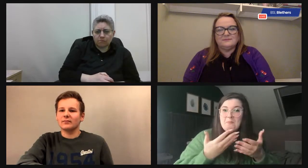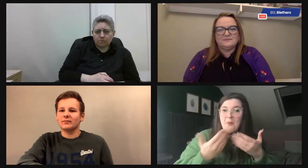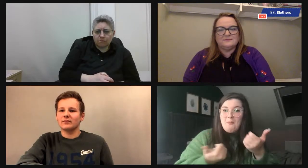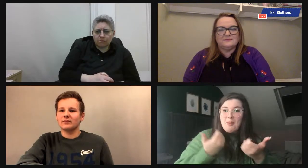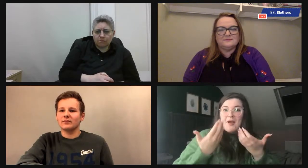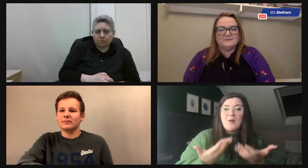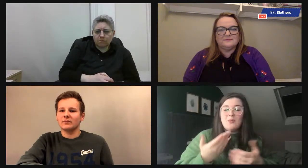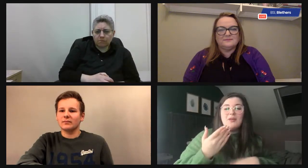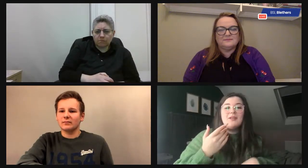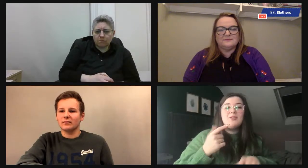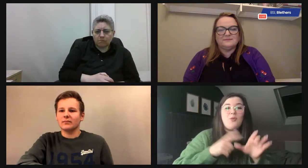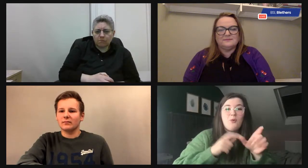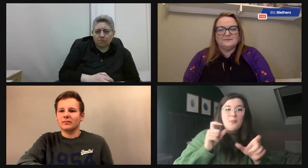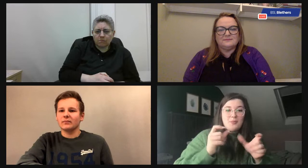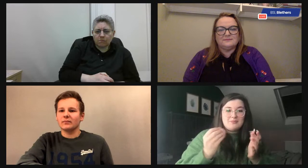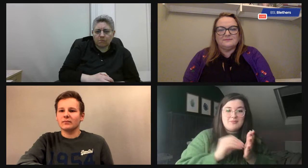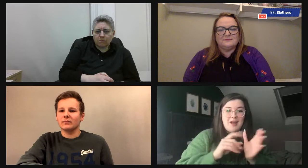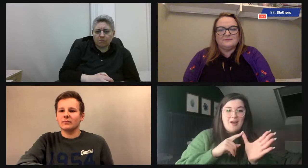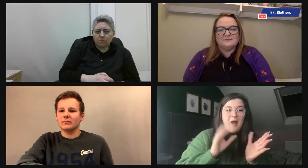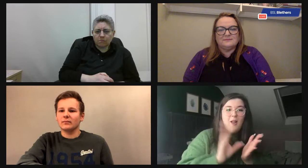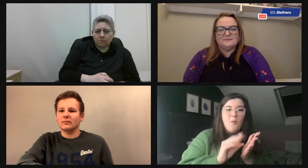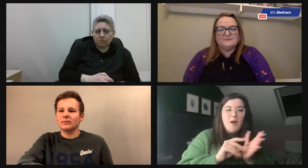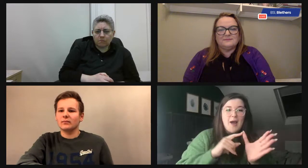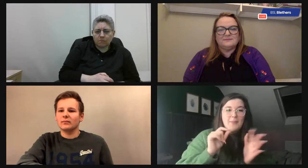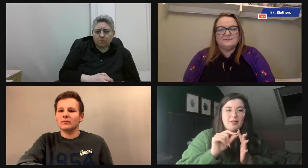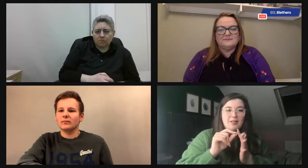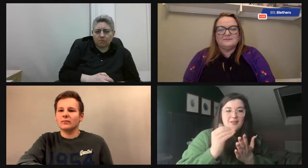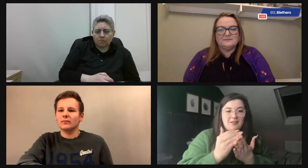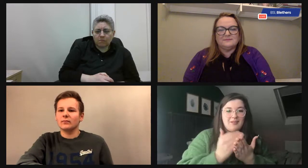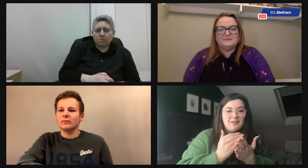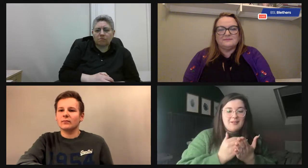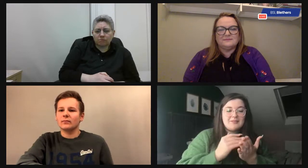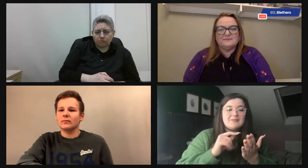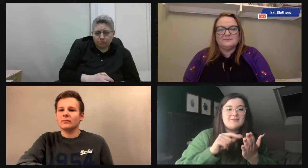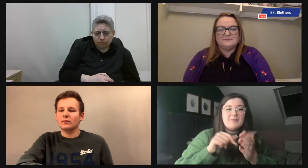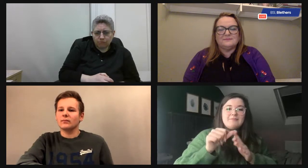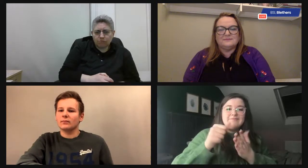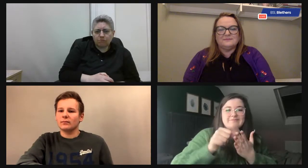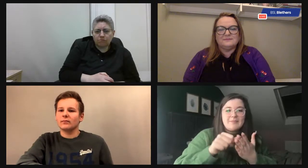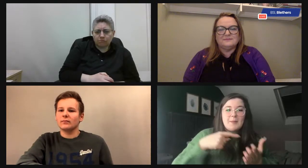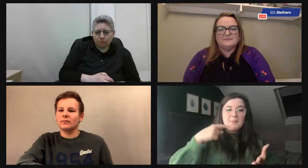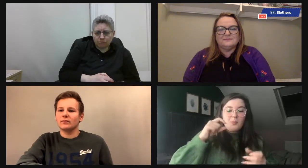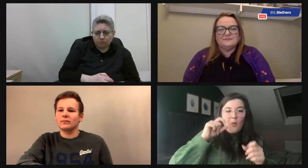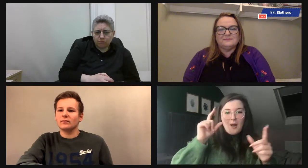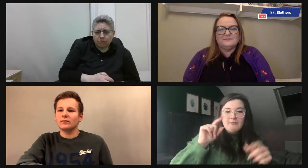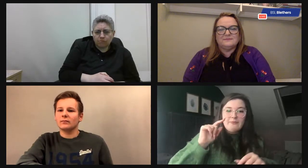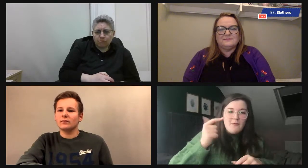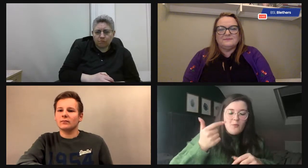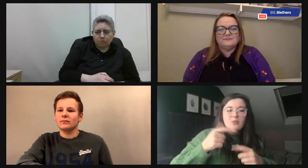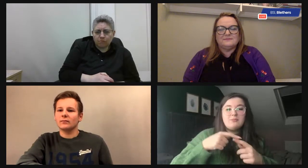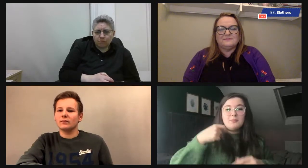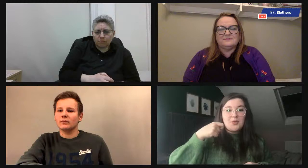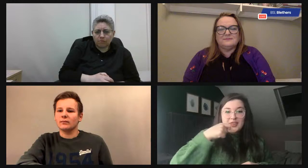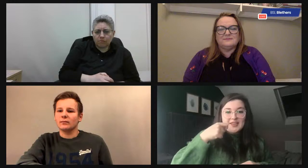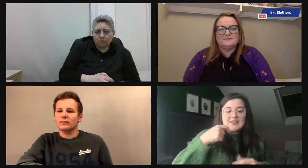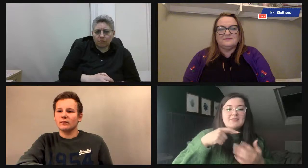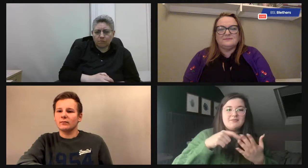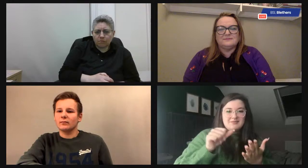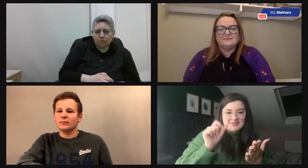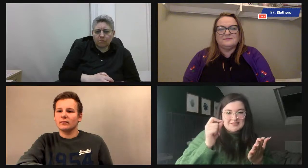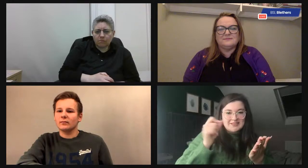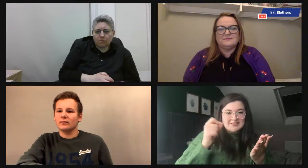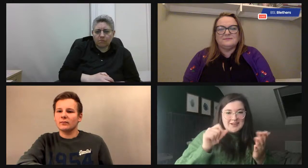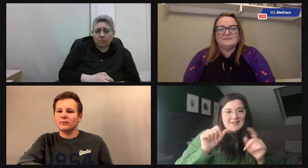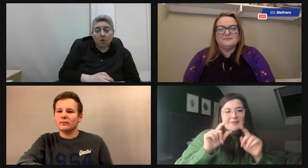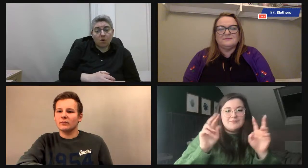have depression. So you see that being talked about. So there could be lots of these things